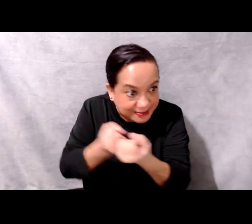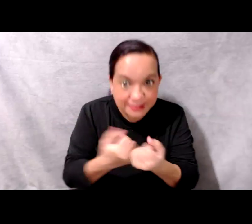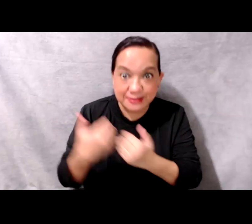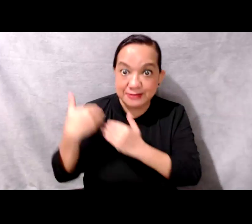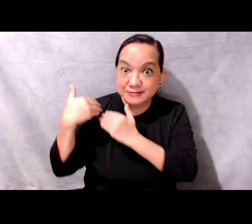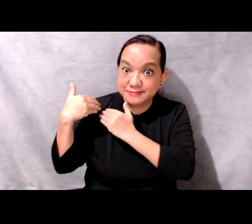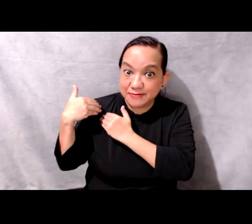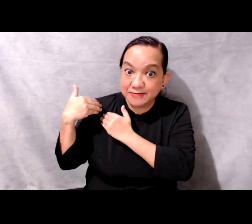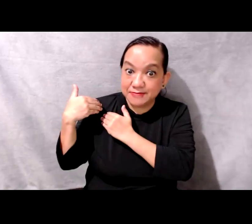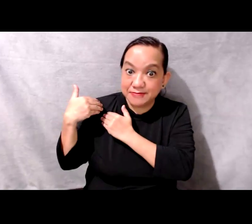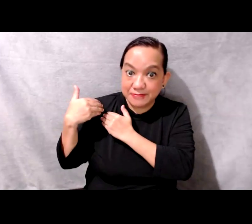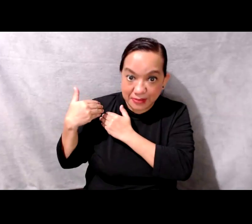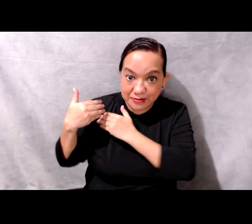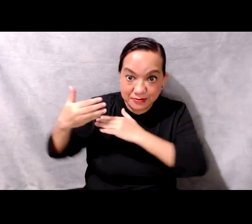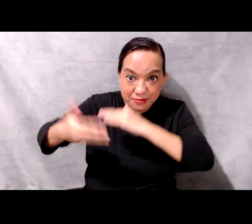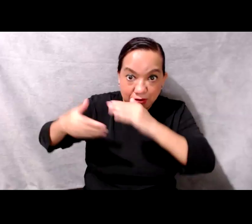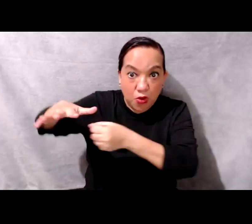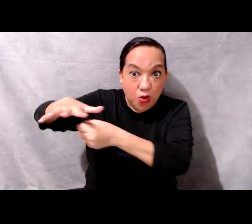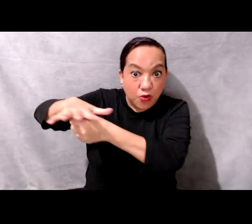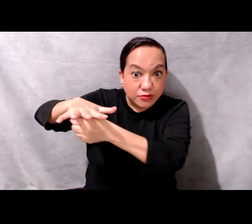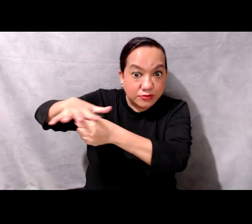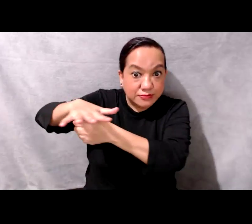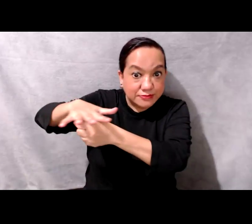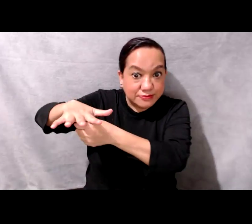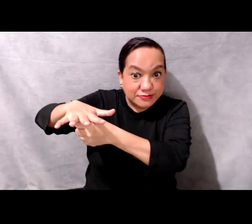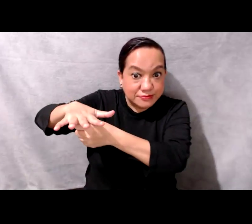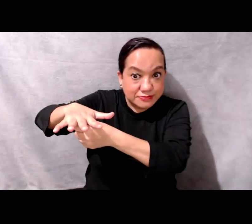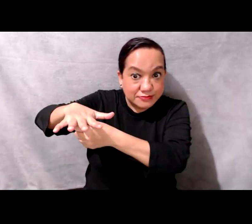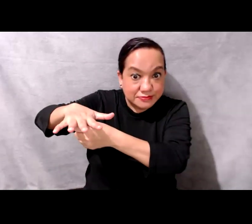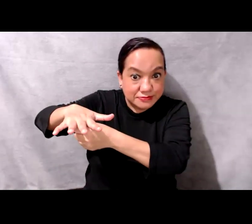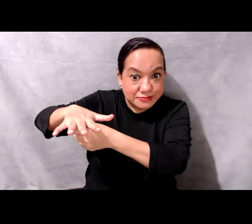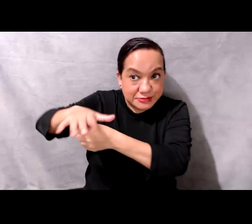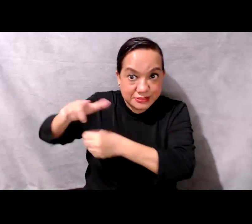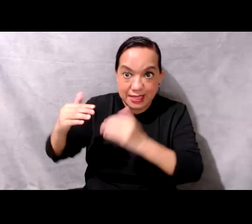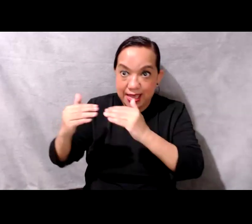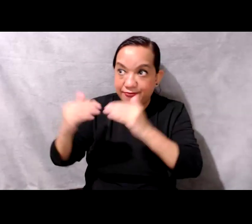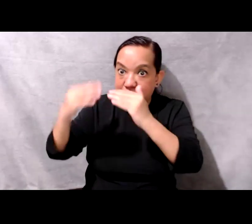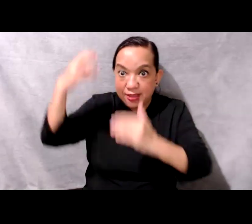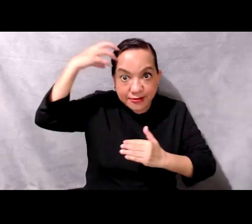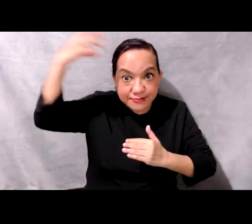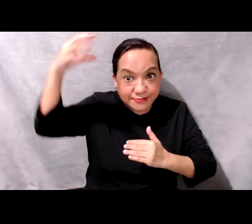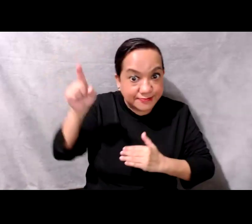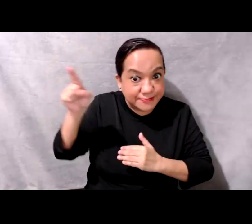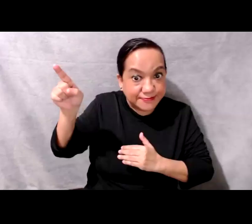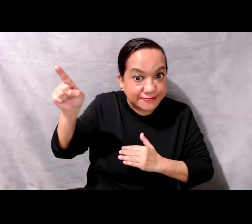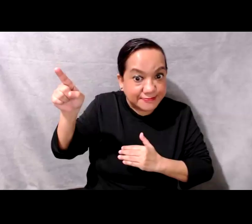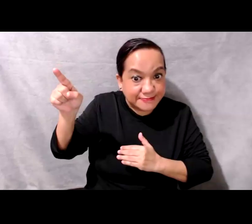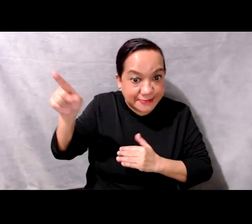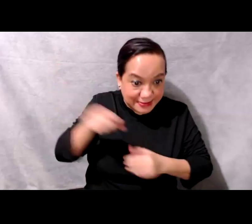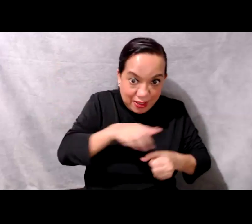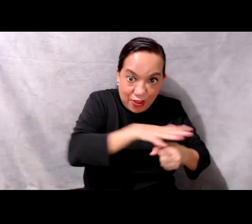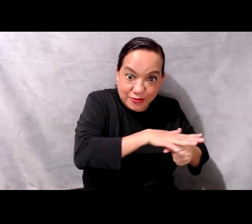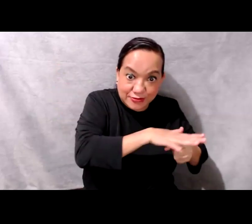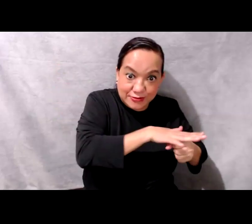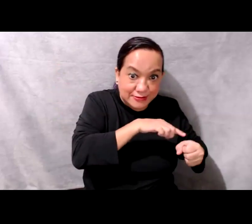level. Unfortunately, many of our countries, the local legislations are very, very weak. So they have been developed 30 years ago, and